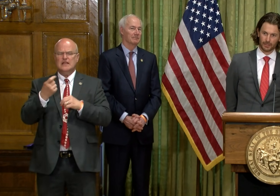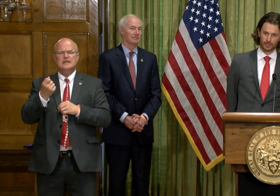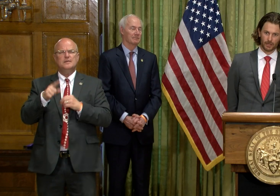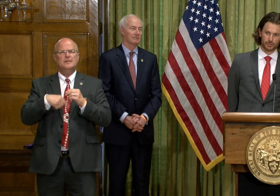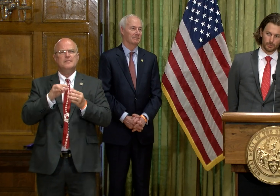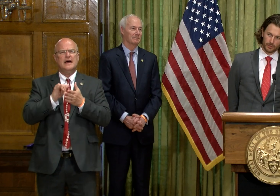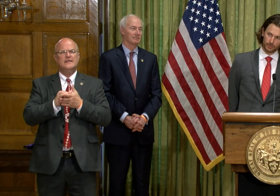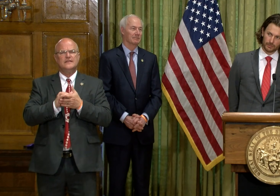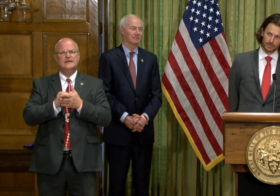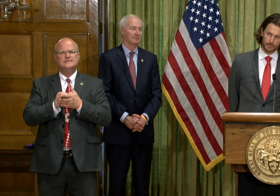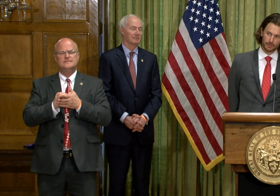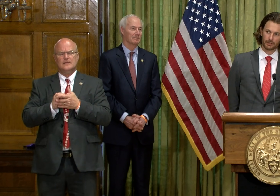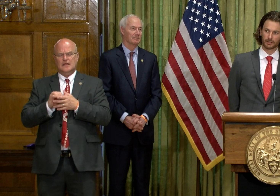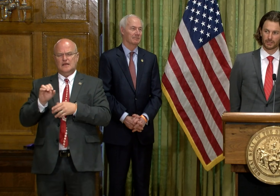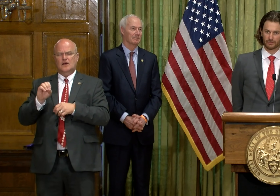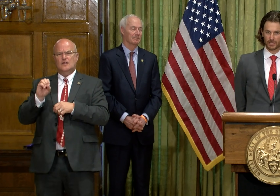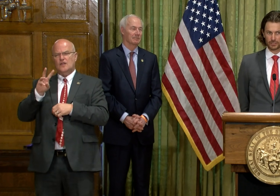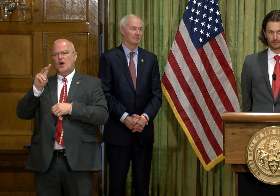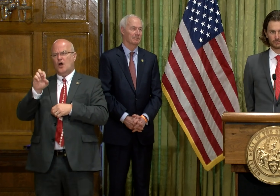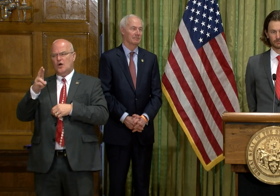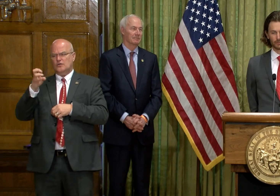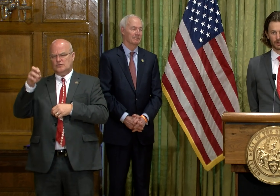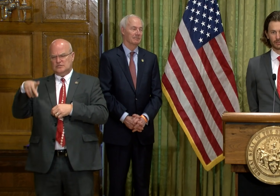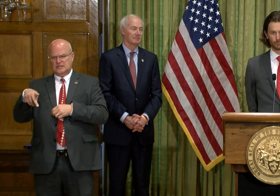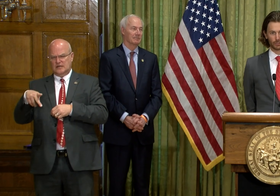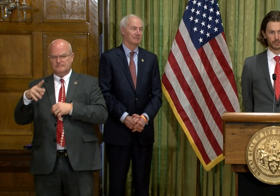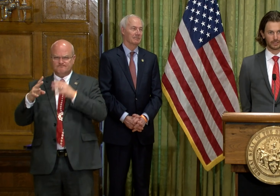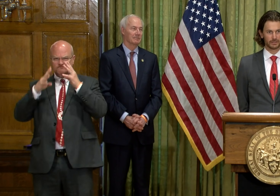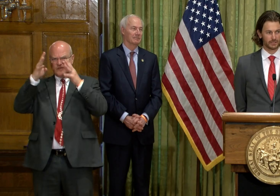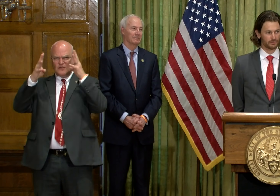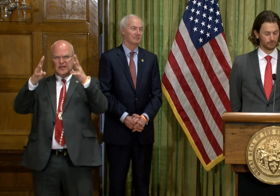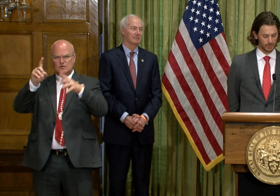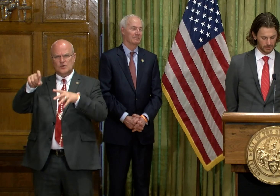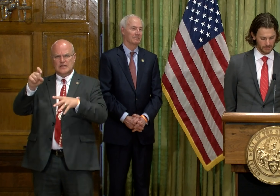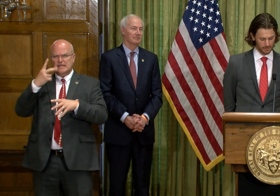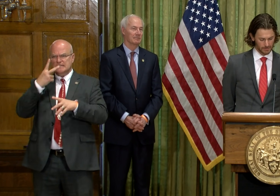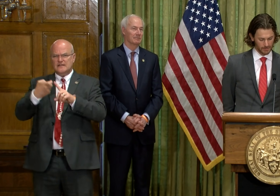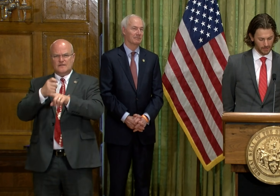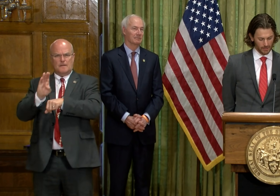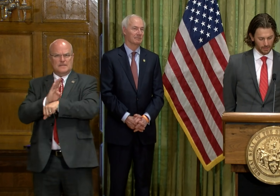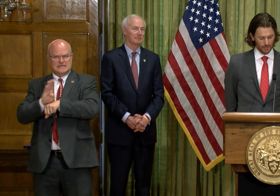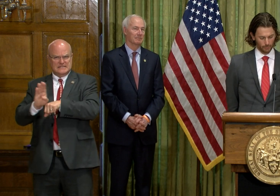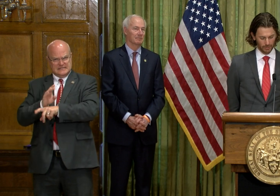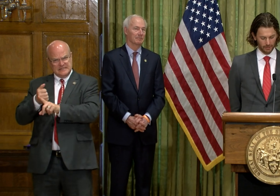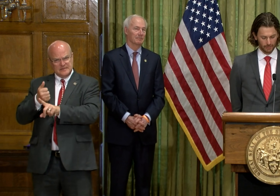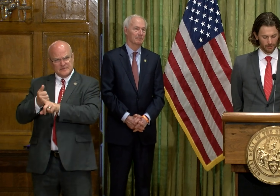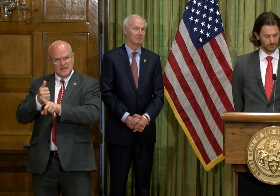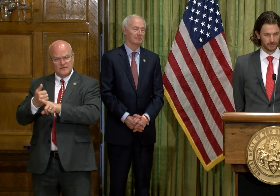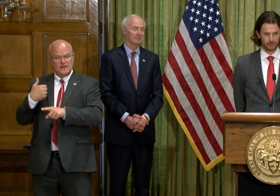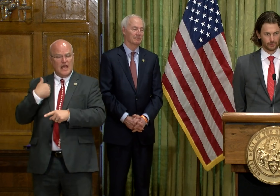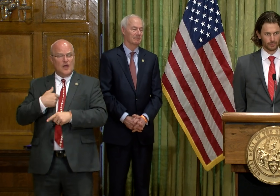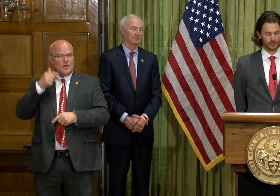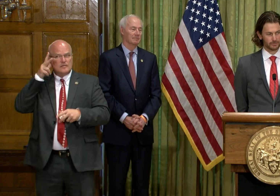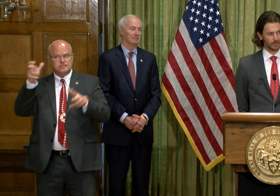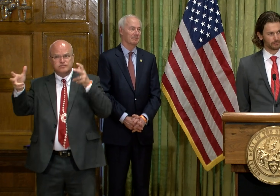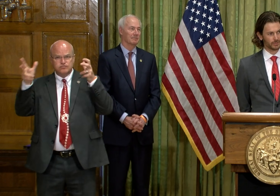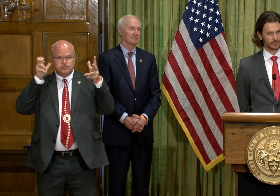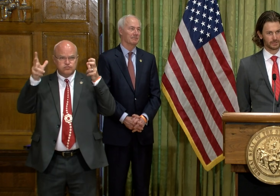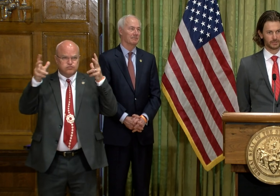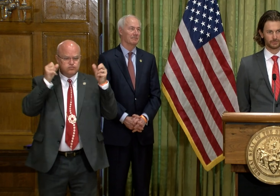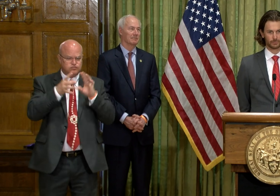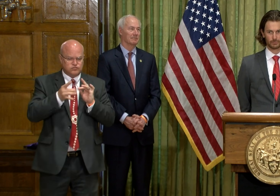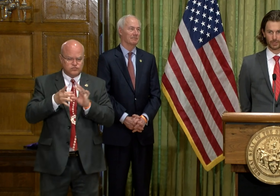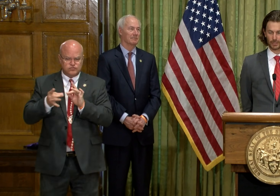the entrepreneurial spirit and the innovation that we're going to need to see from businesses. And we're hearing all these stories